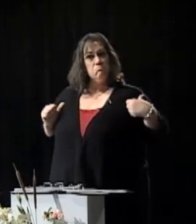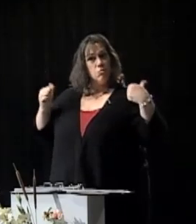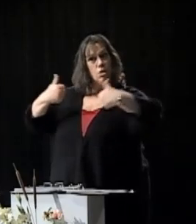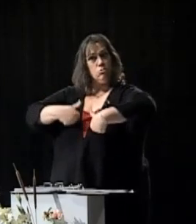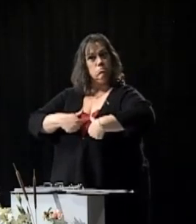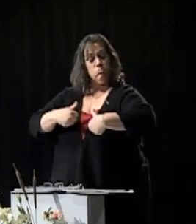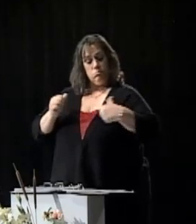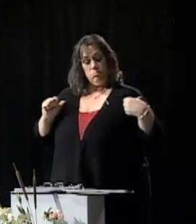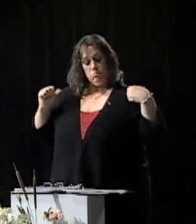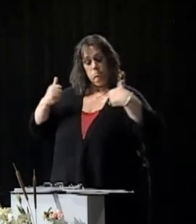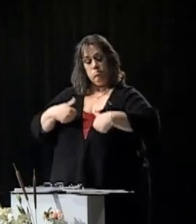Coat.